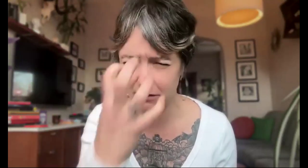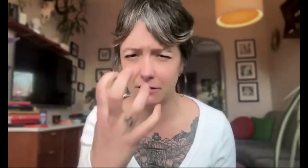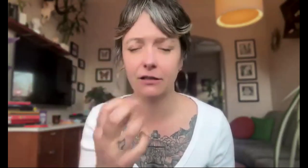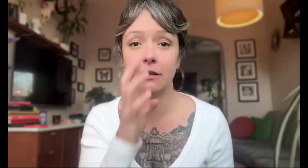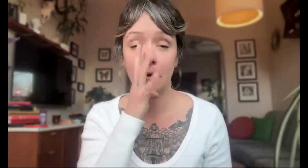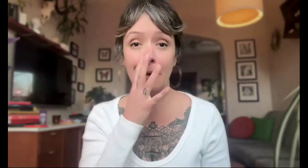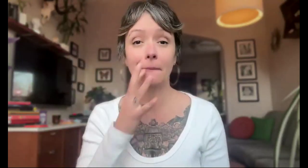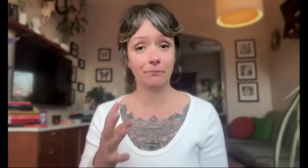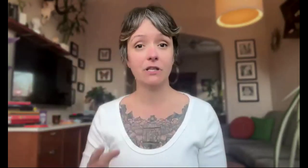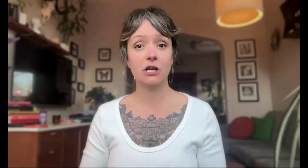this. Okay, so